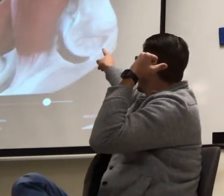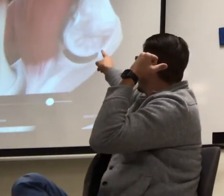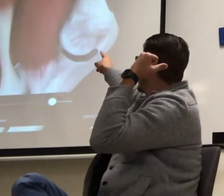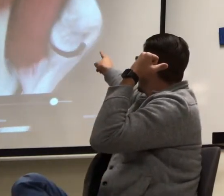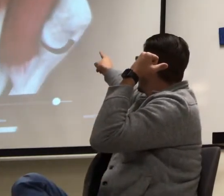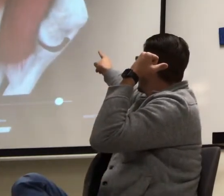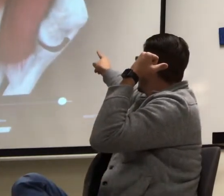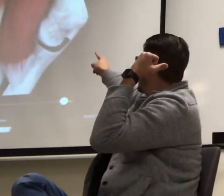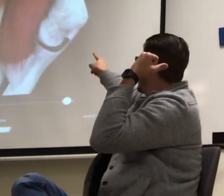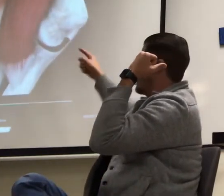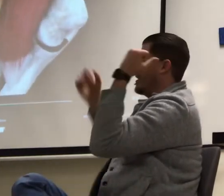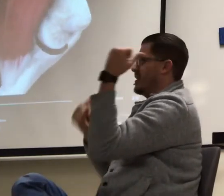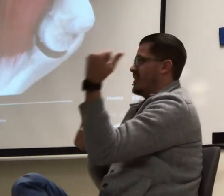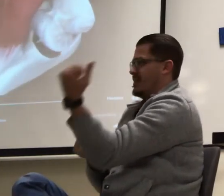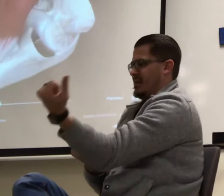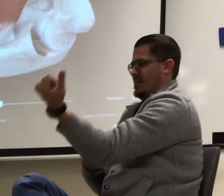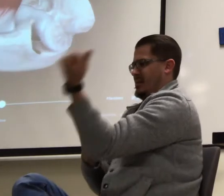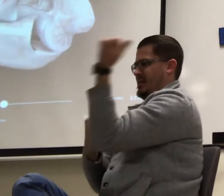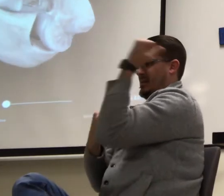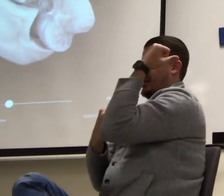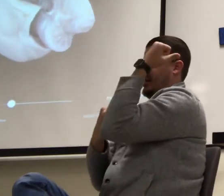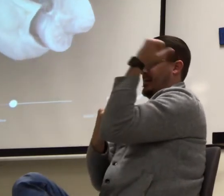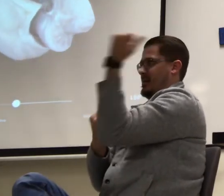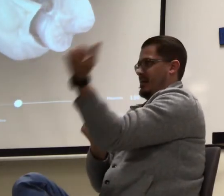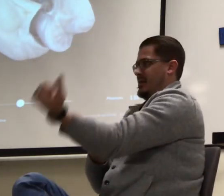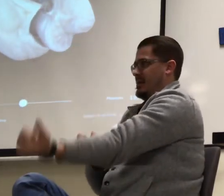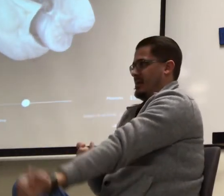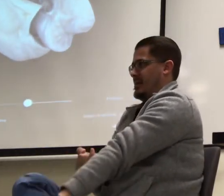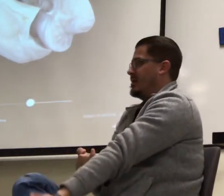going right into that fossa.